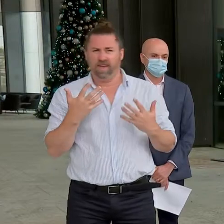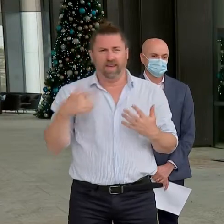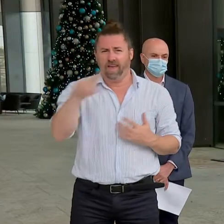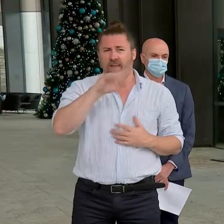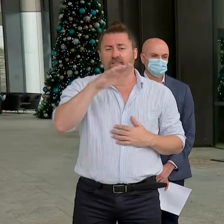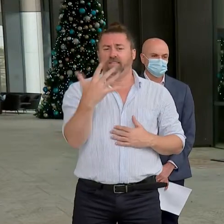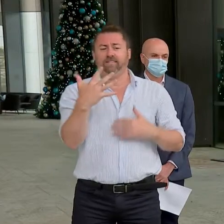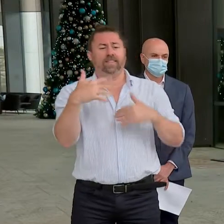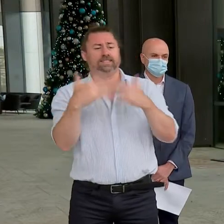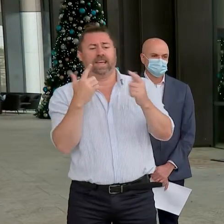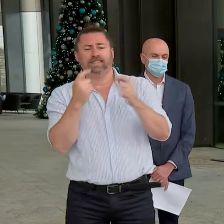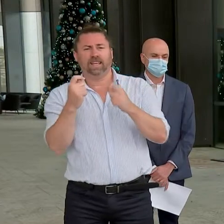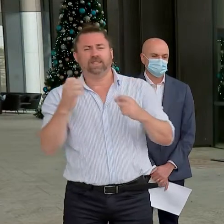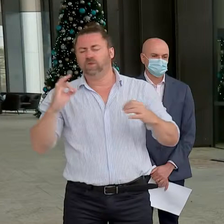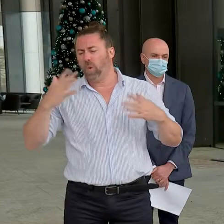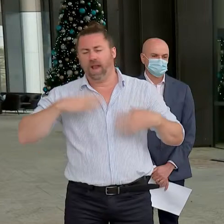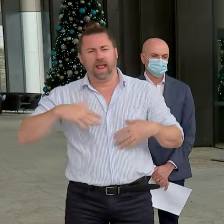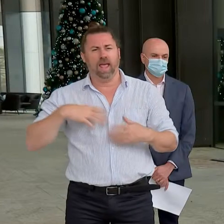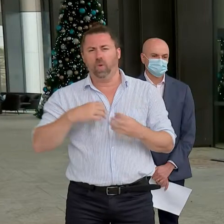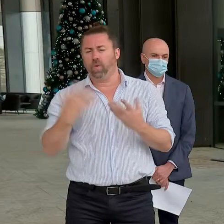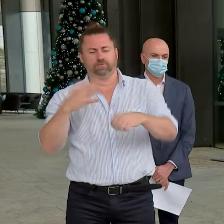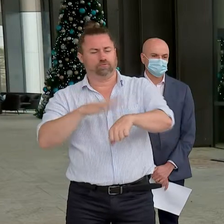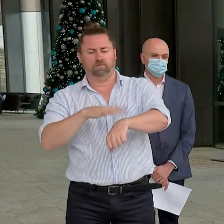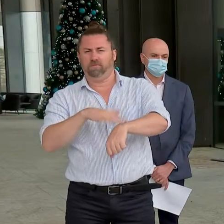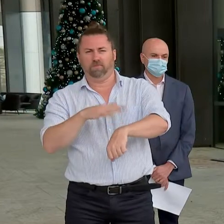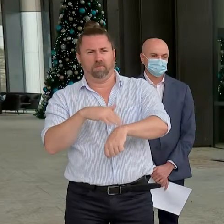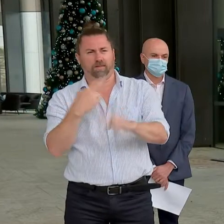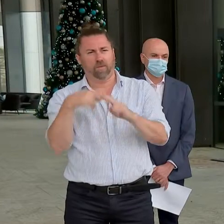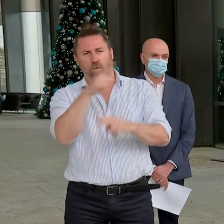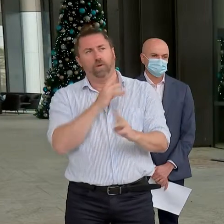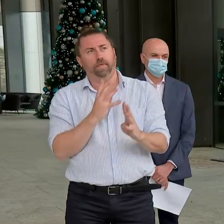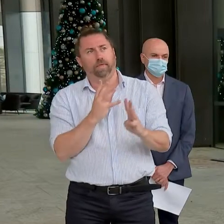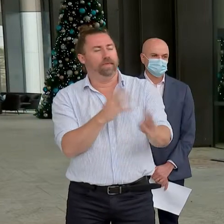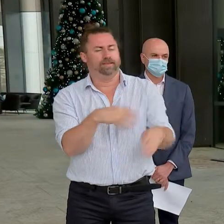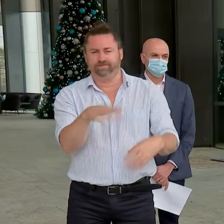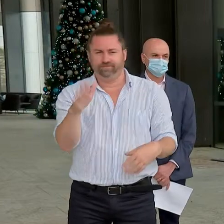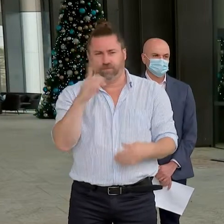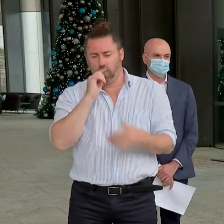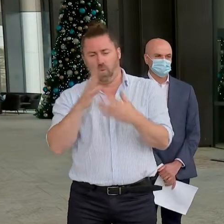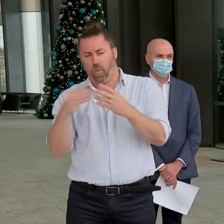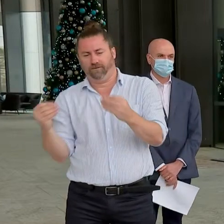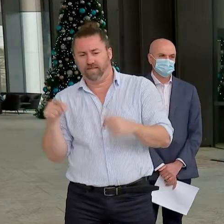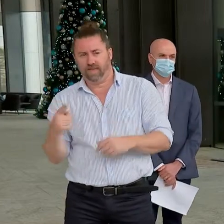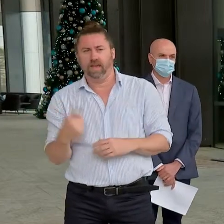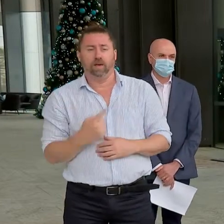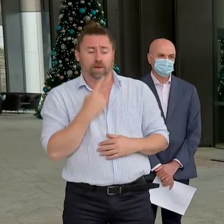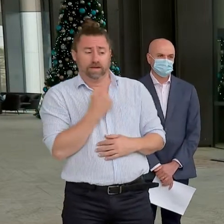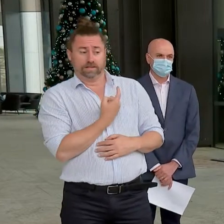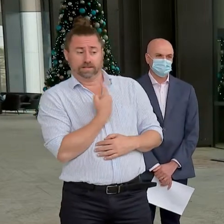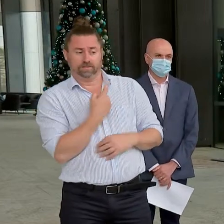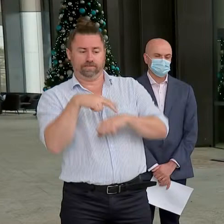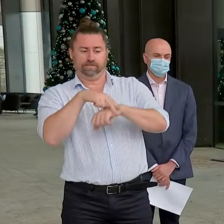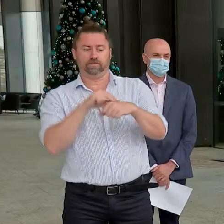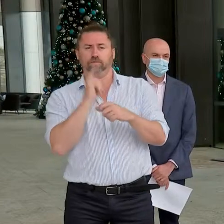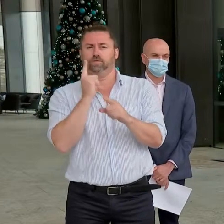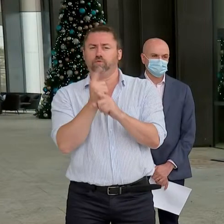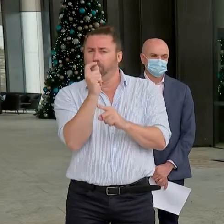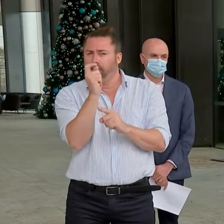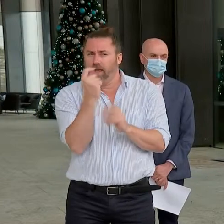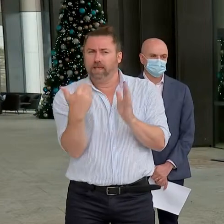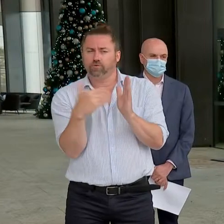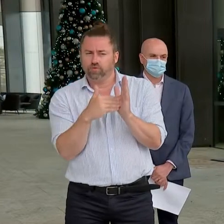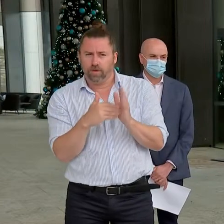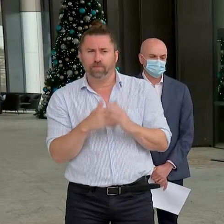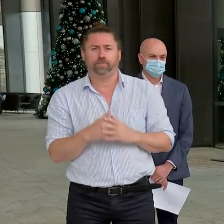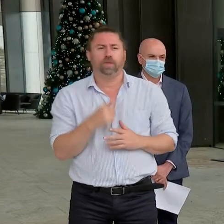move away from that test. Now, I do want to, and the Deputy Commissioner will talk a little bit more about this, advise people who